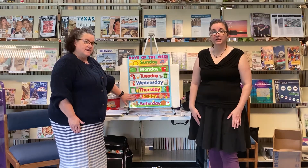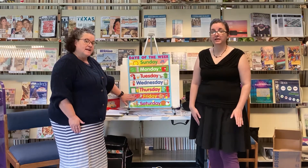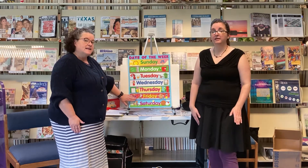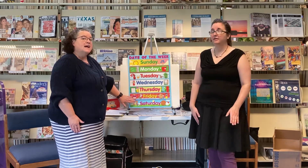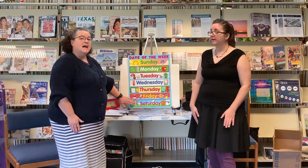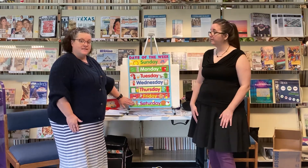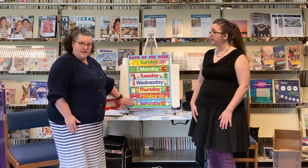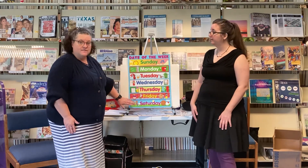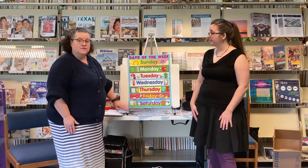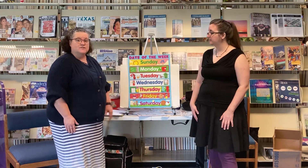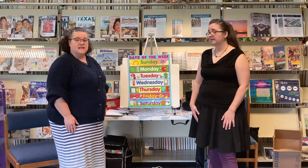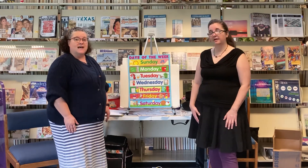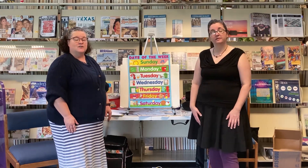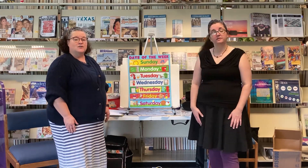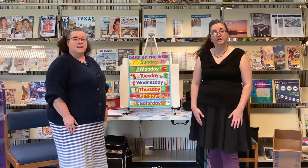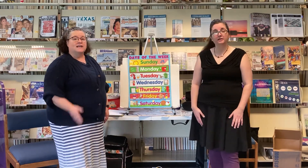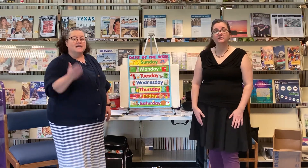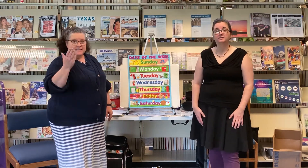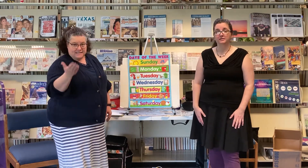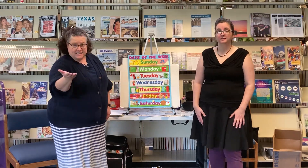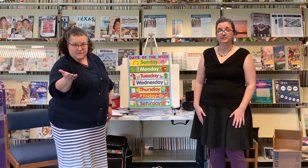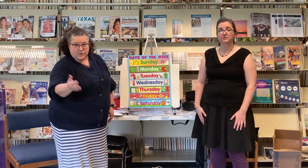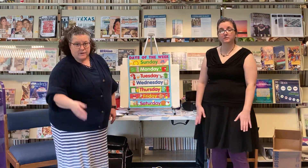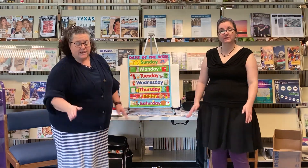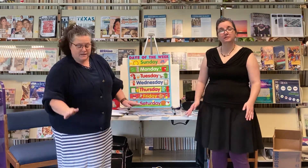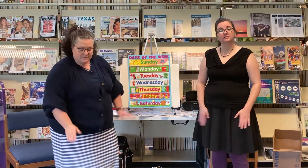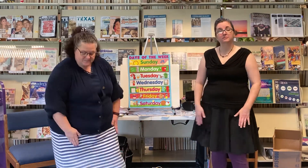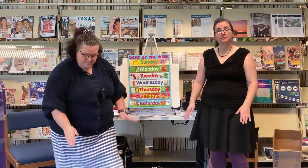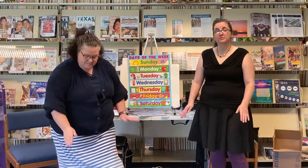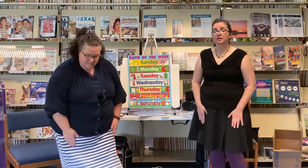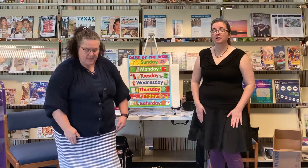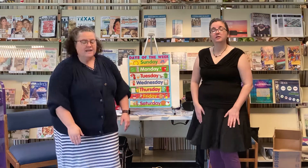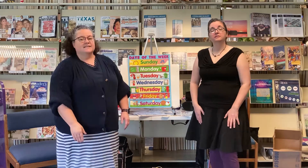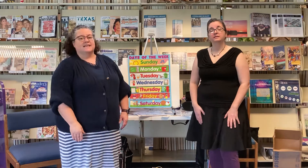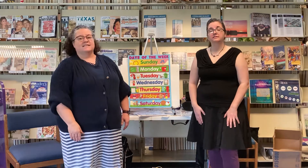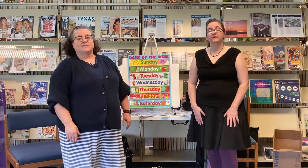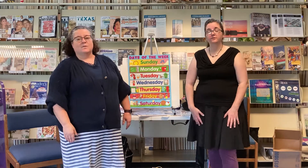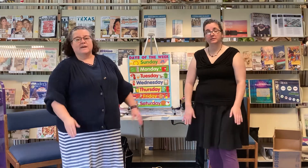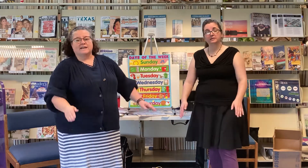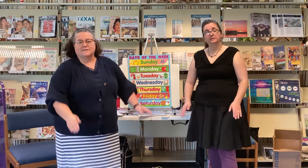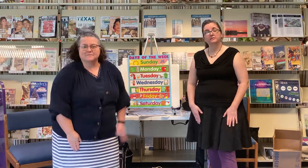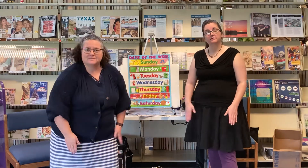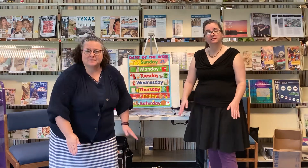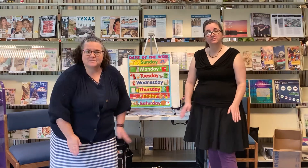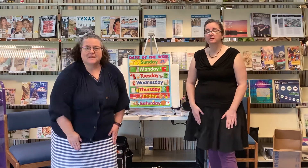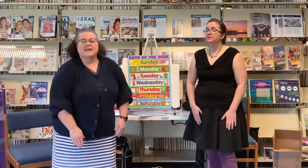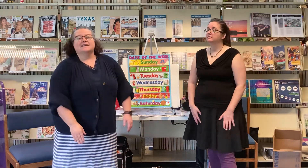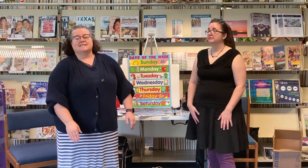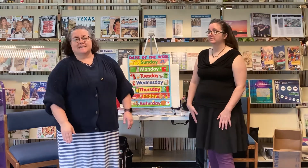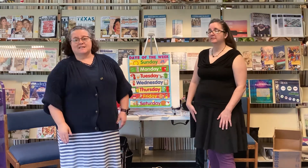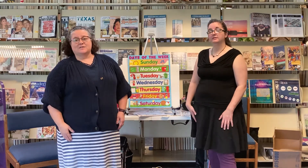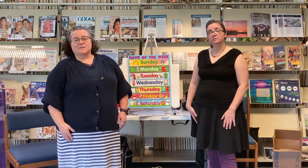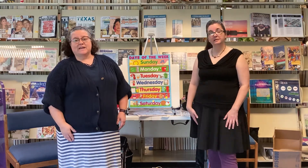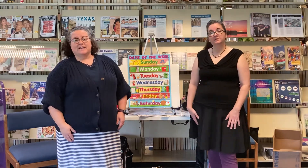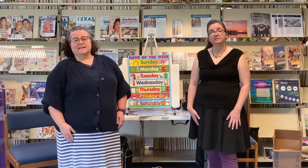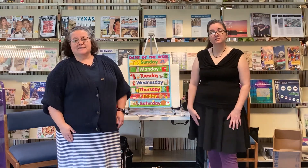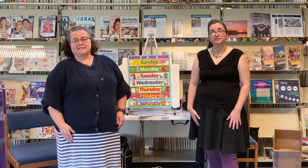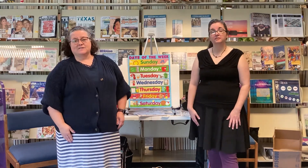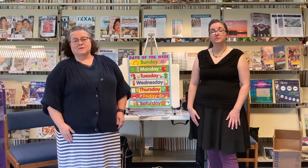Friday. And then there's Saturday. Days of the week. Days of the week. Days of the week. Days of the